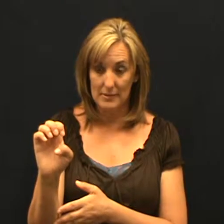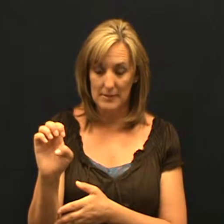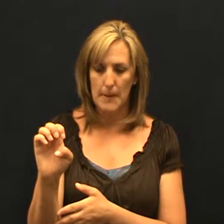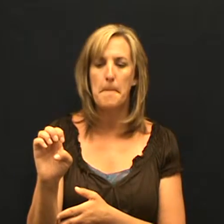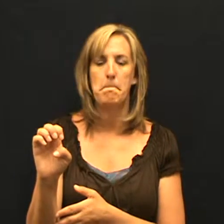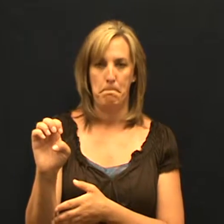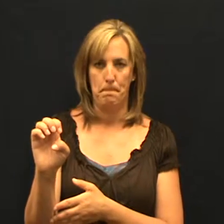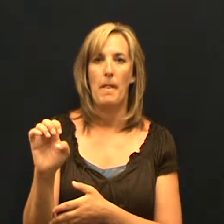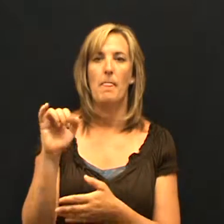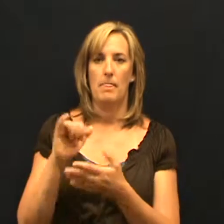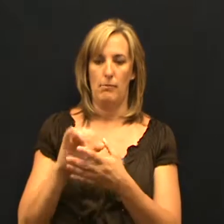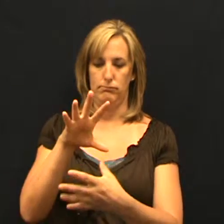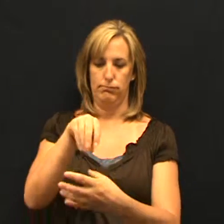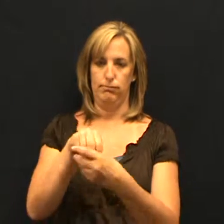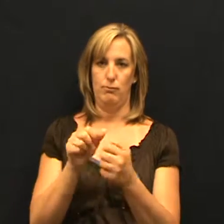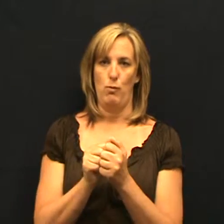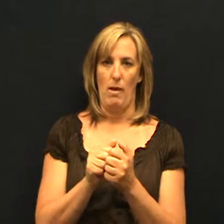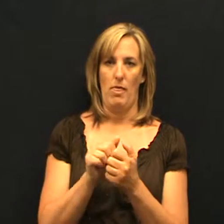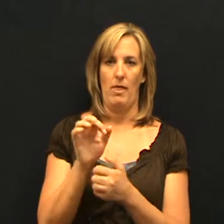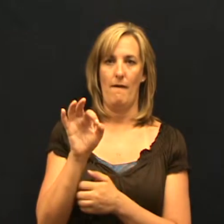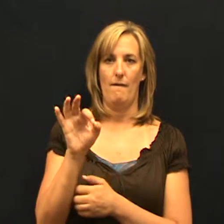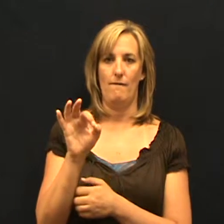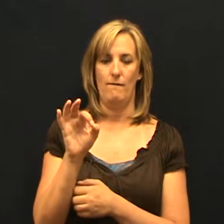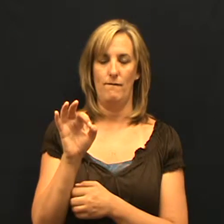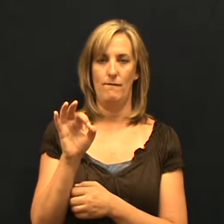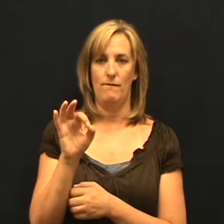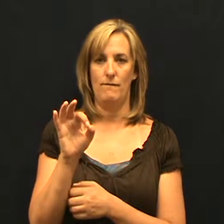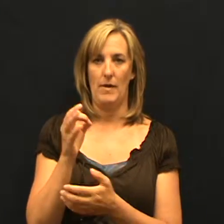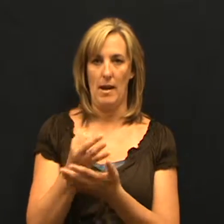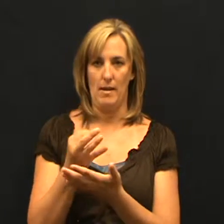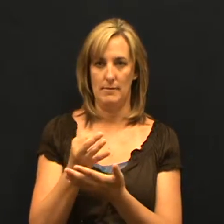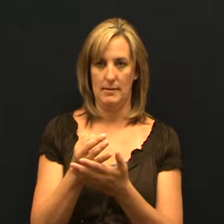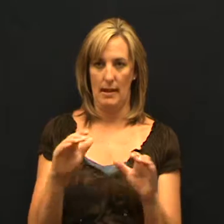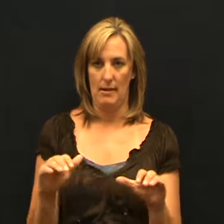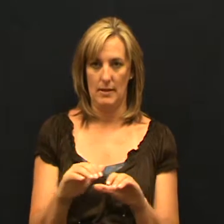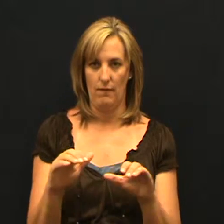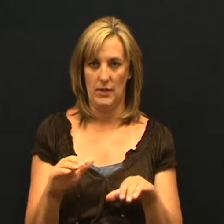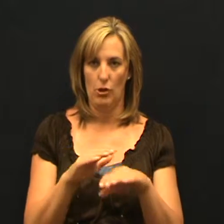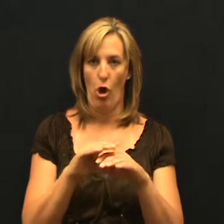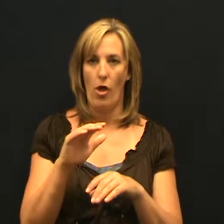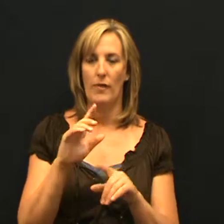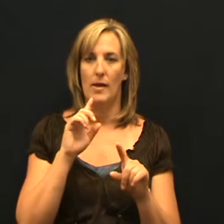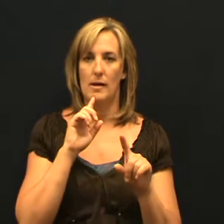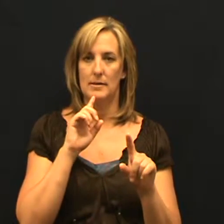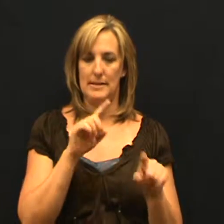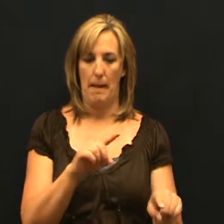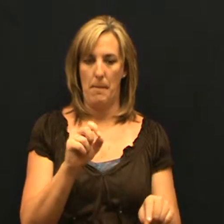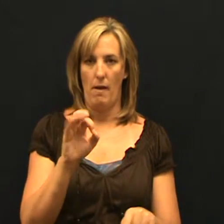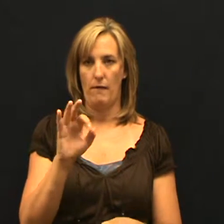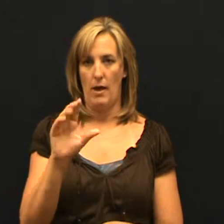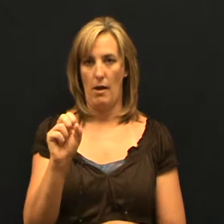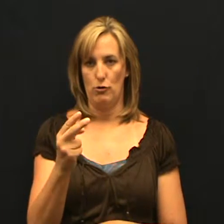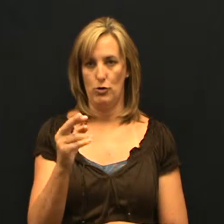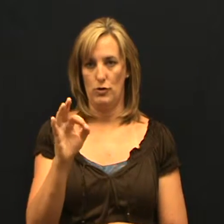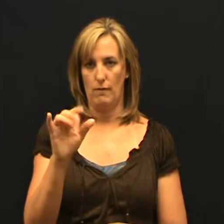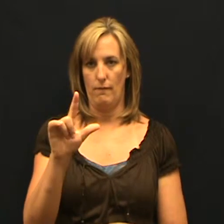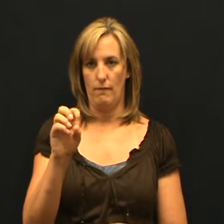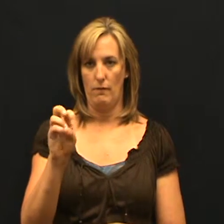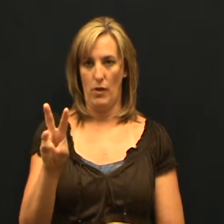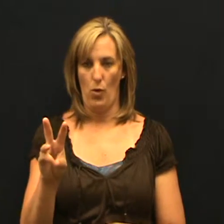financing activities in a statement of cash flow. Remember, dividends never go on the income statement. They are not an expense. They're a return of